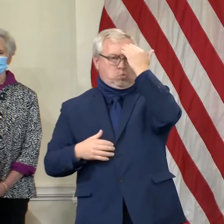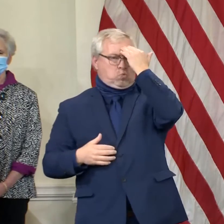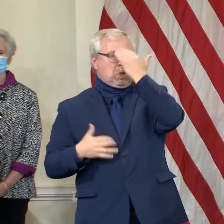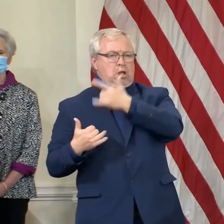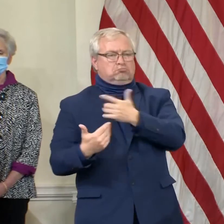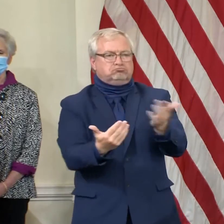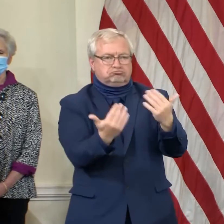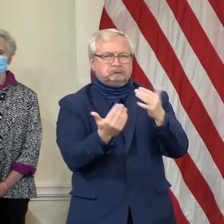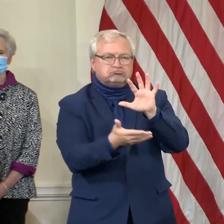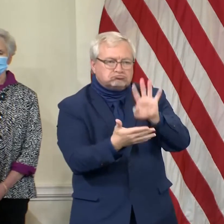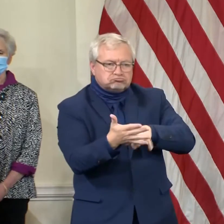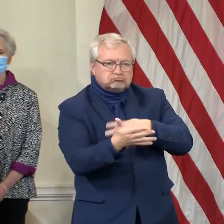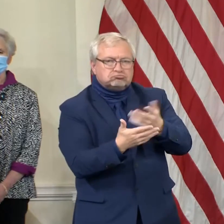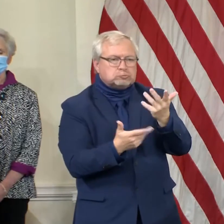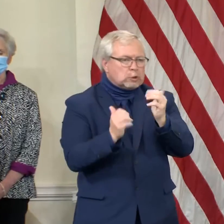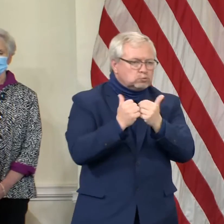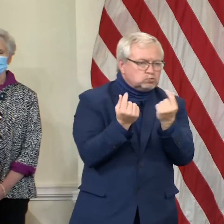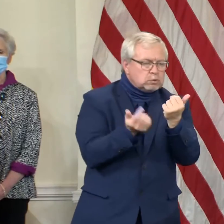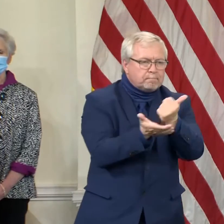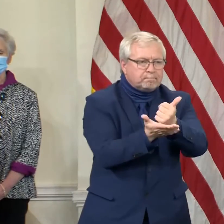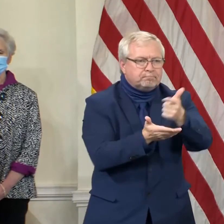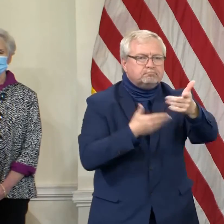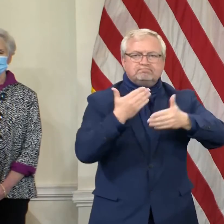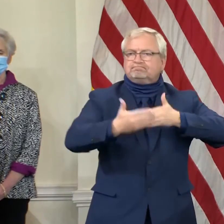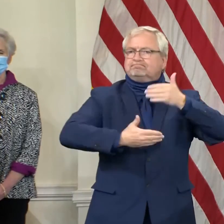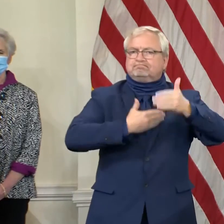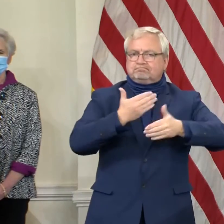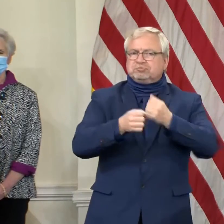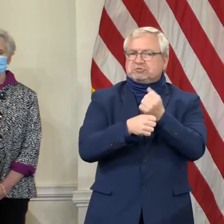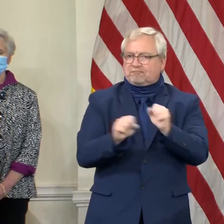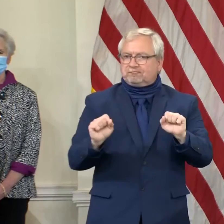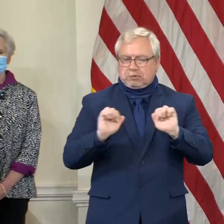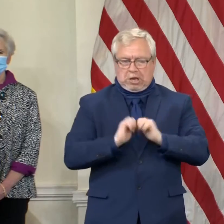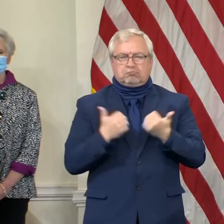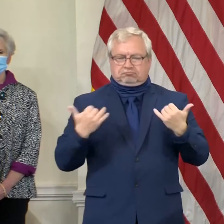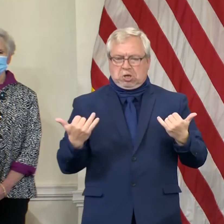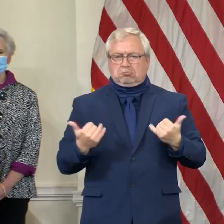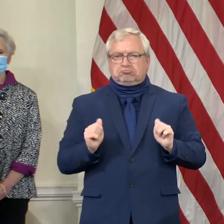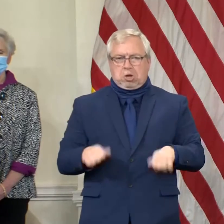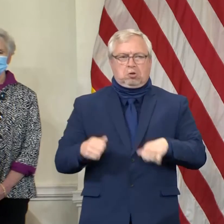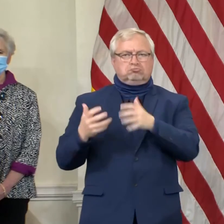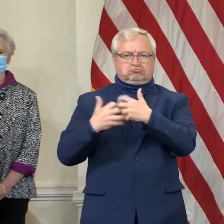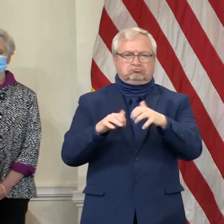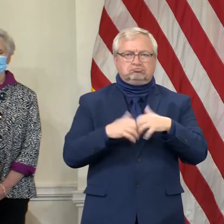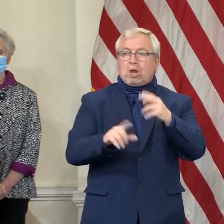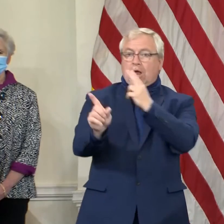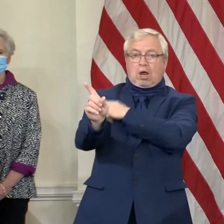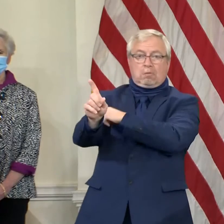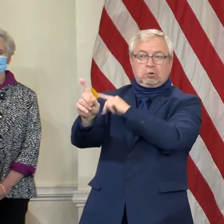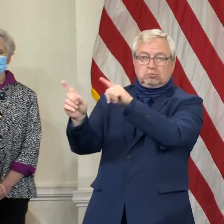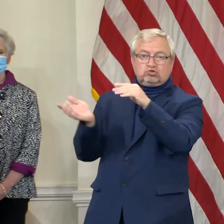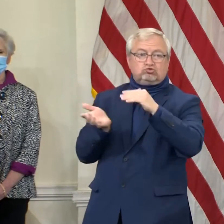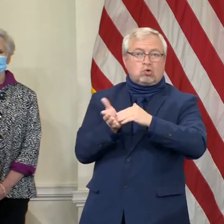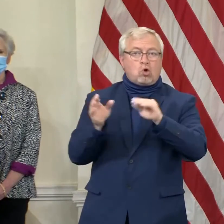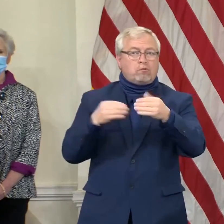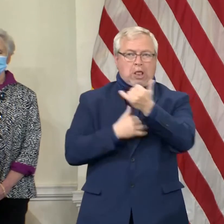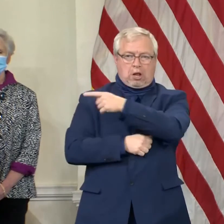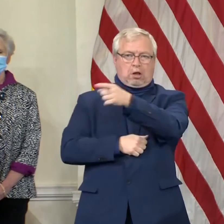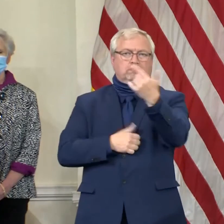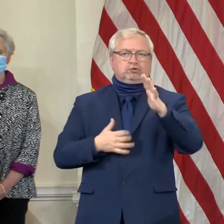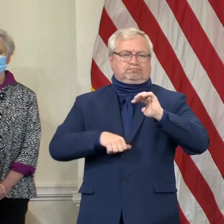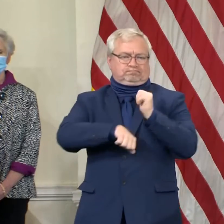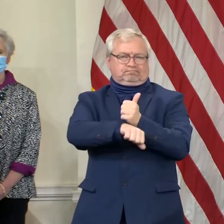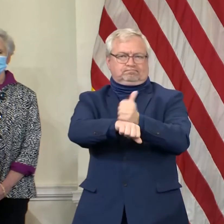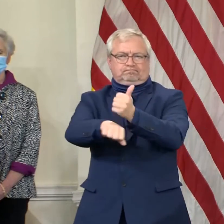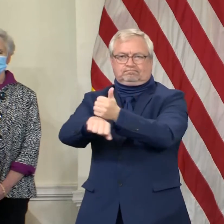for patients during this pandemic through new standard operating procedures, through more PPE, personal protective